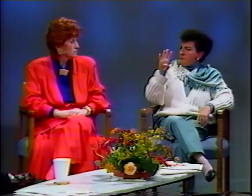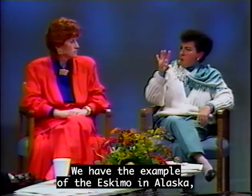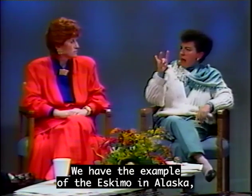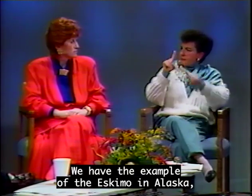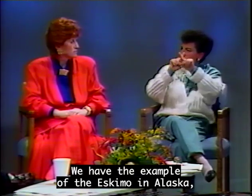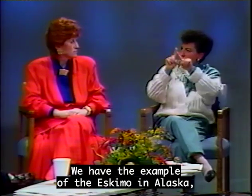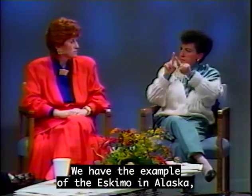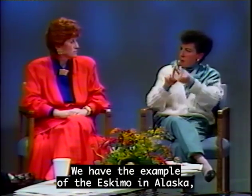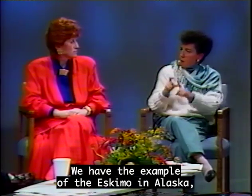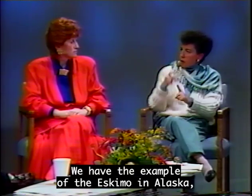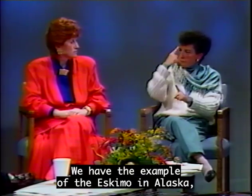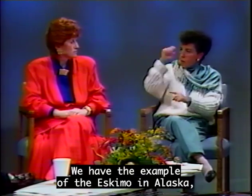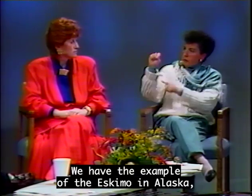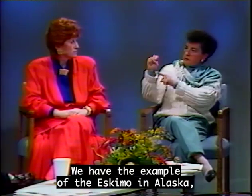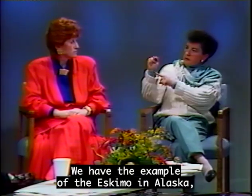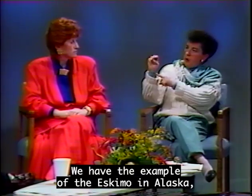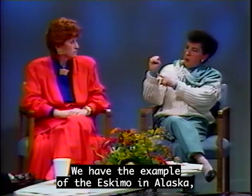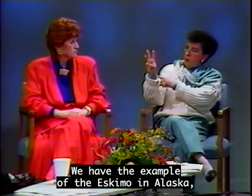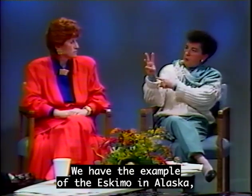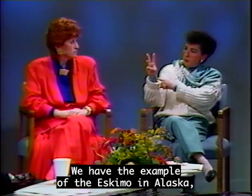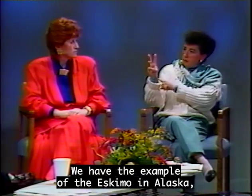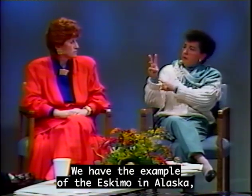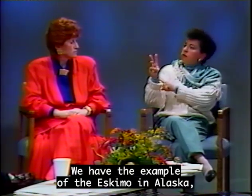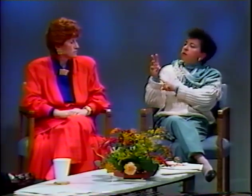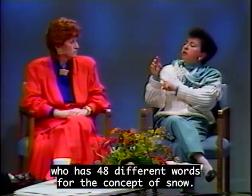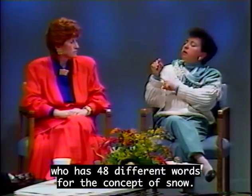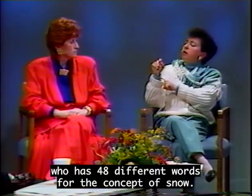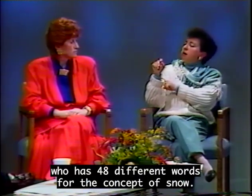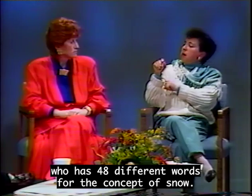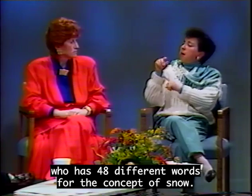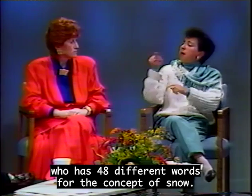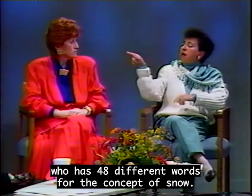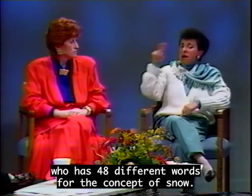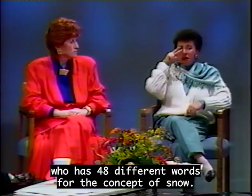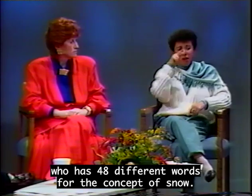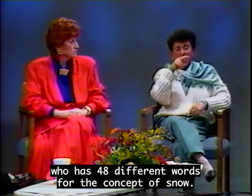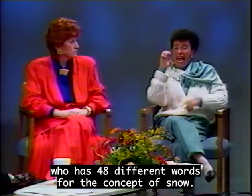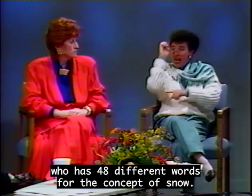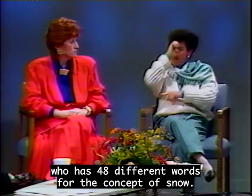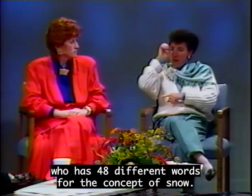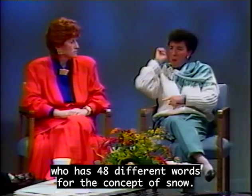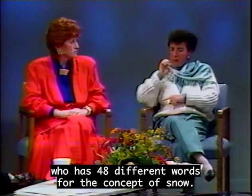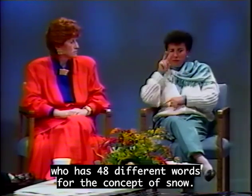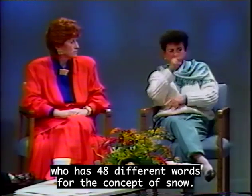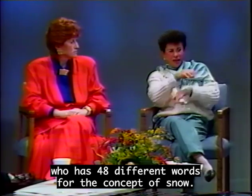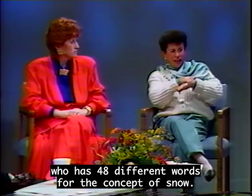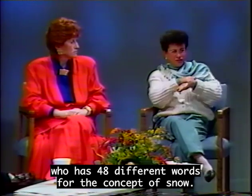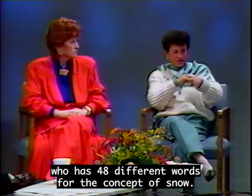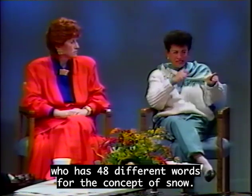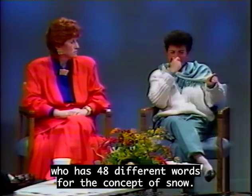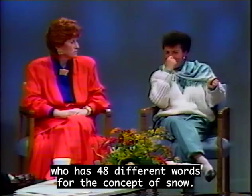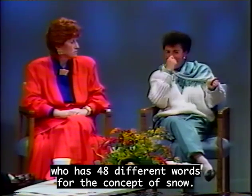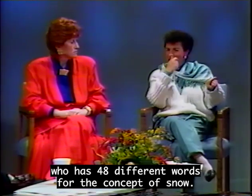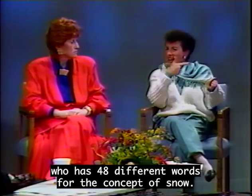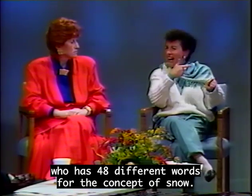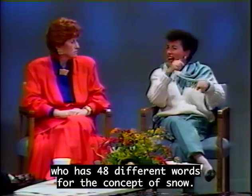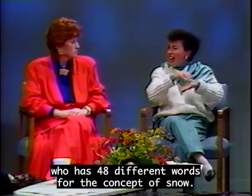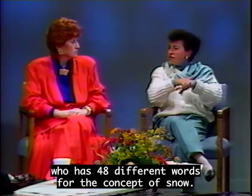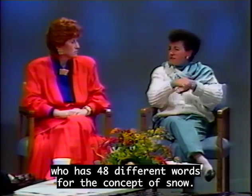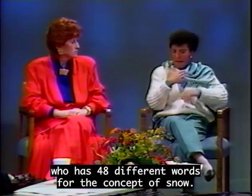We have the example of the Eskimo in Alaska, who has 48 different words for the